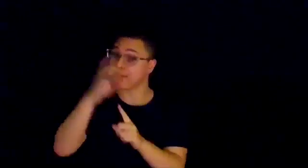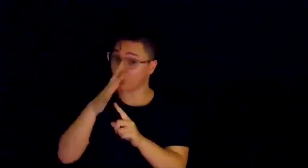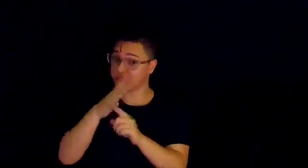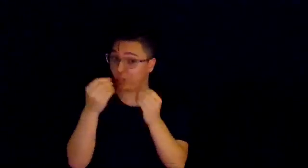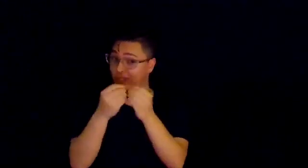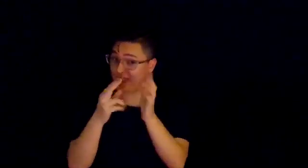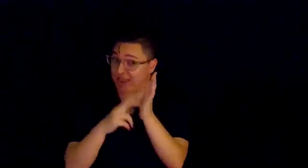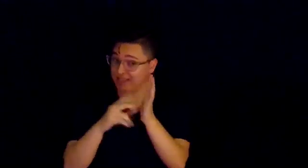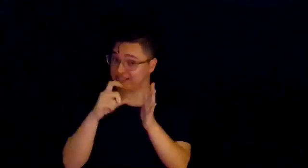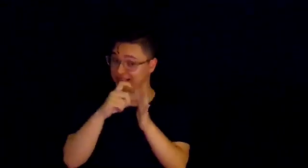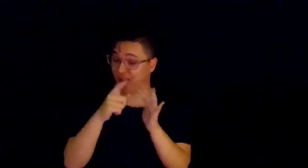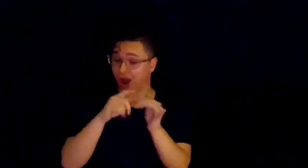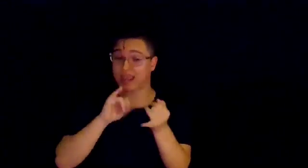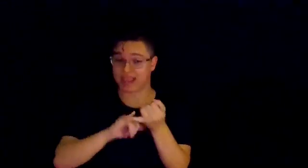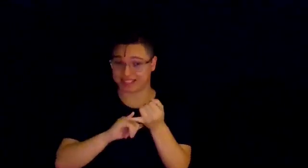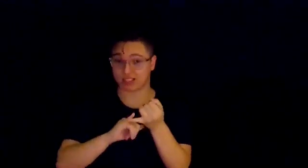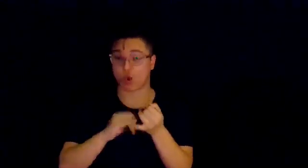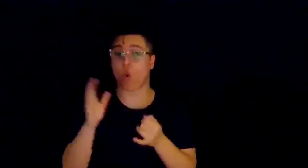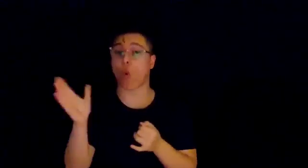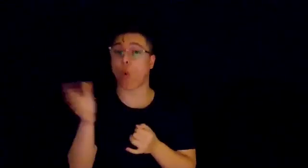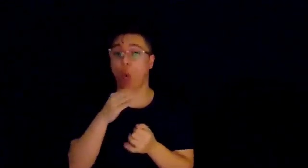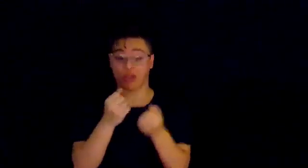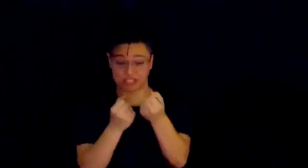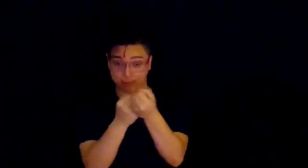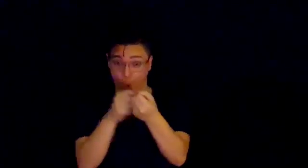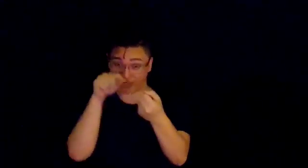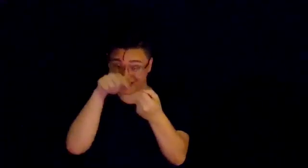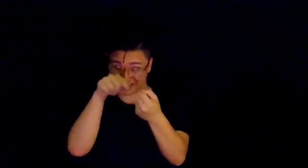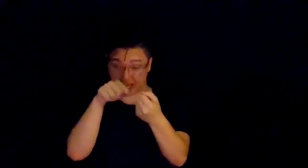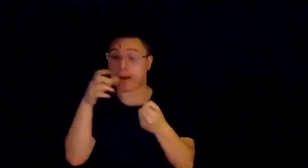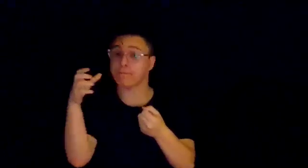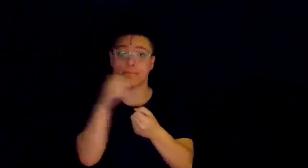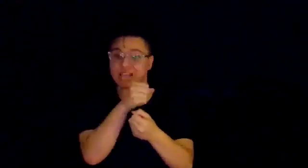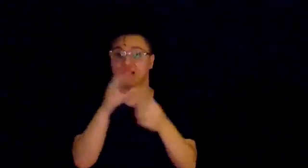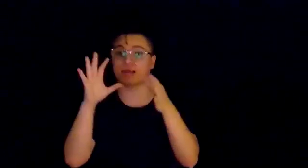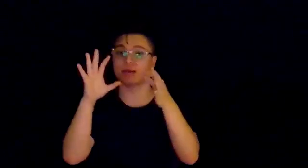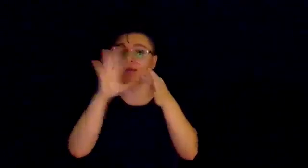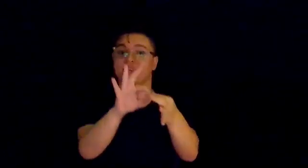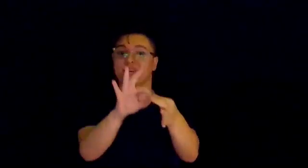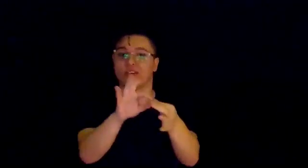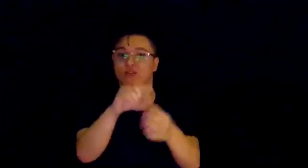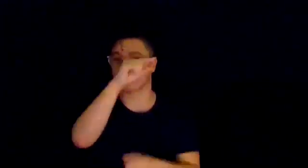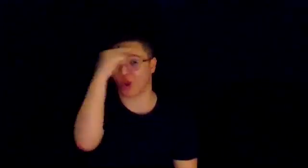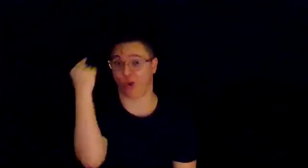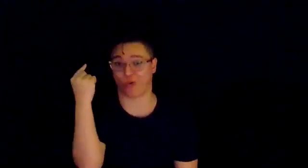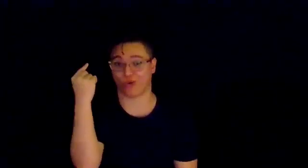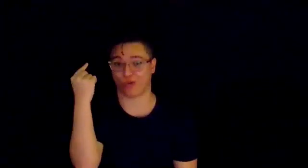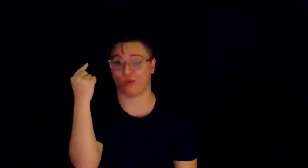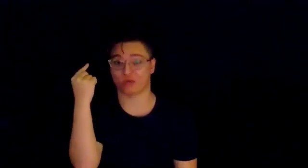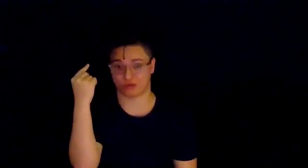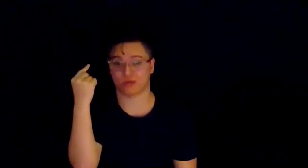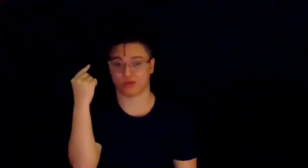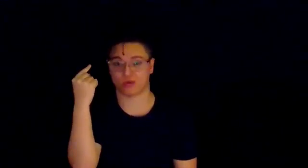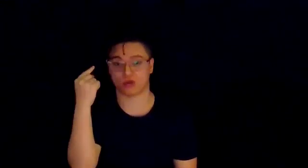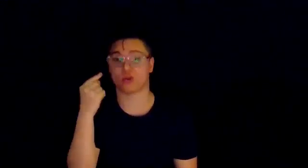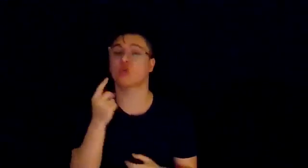you want? It's really important with the NDIS that all of your supports must